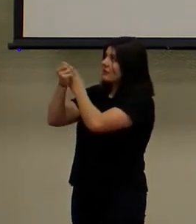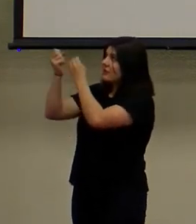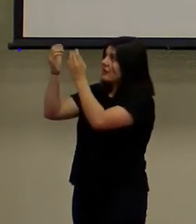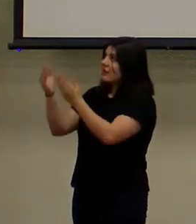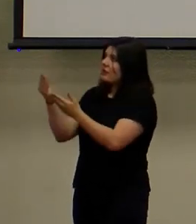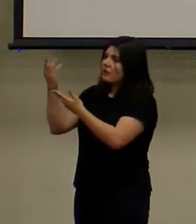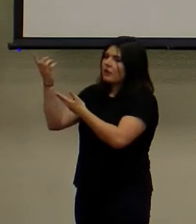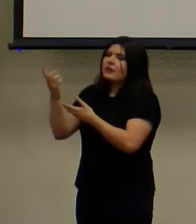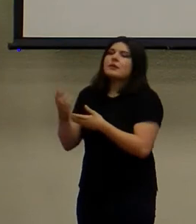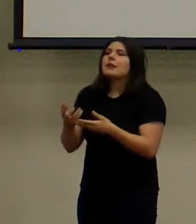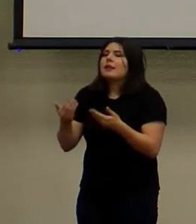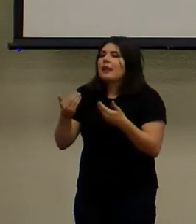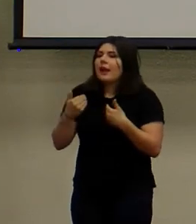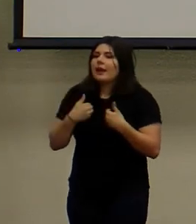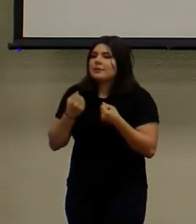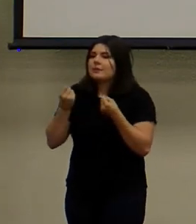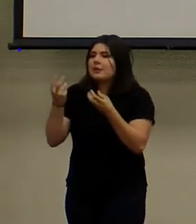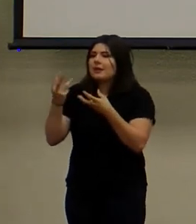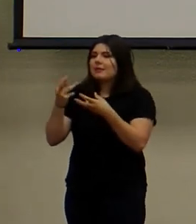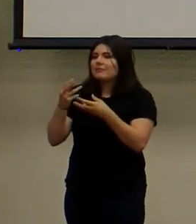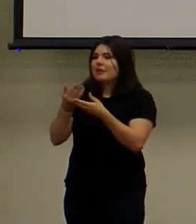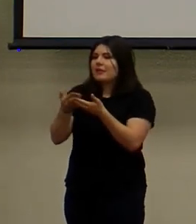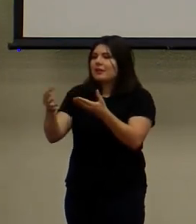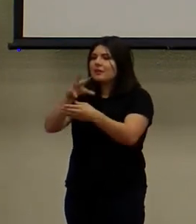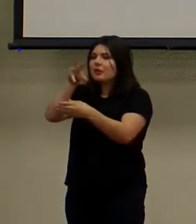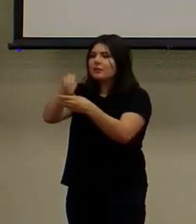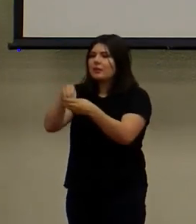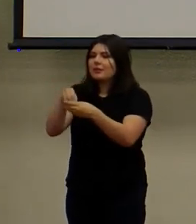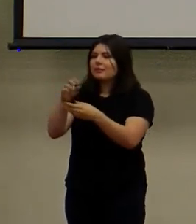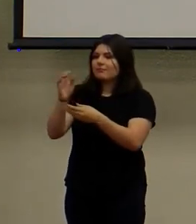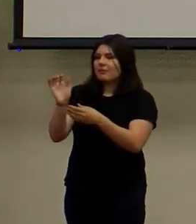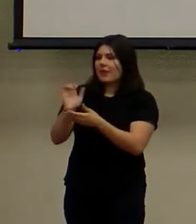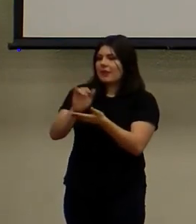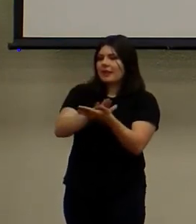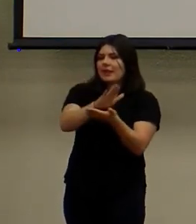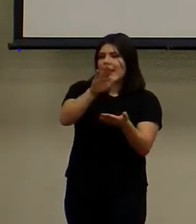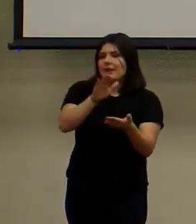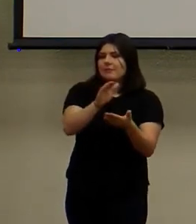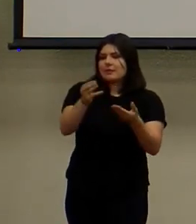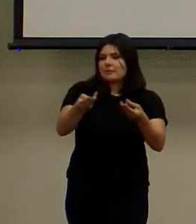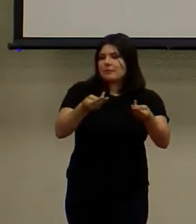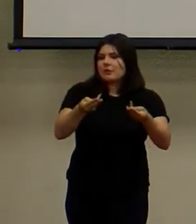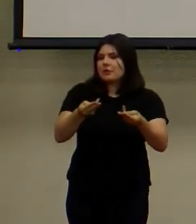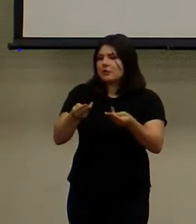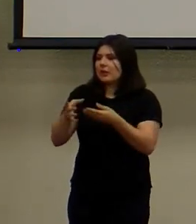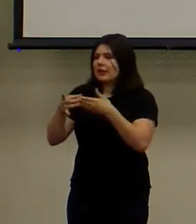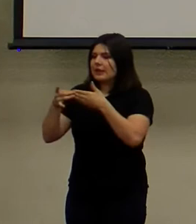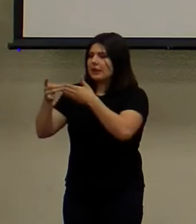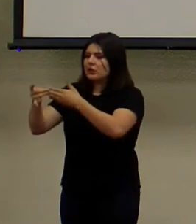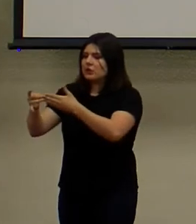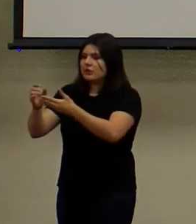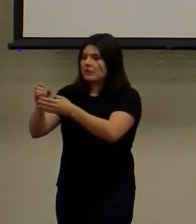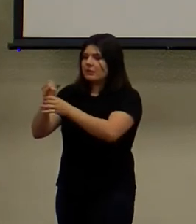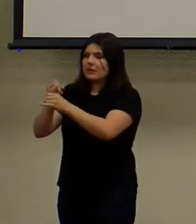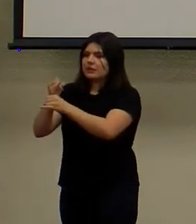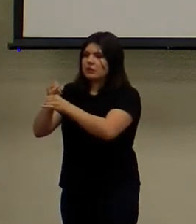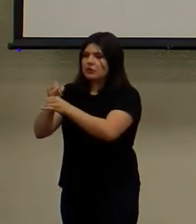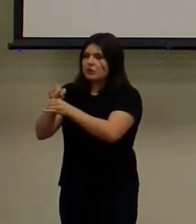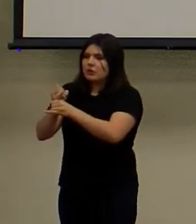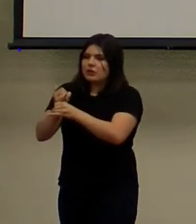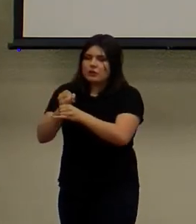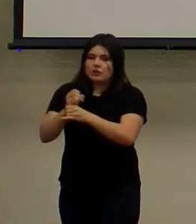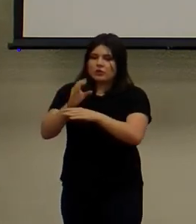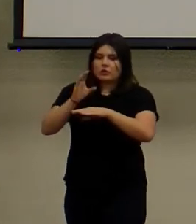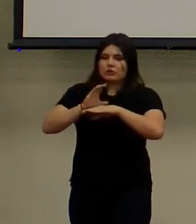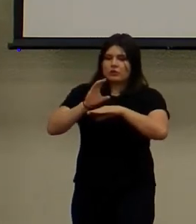a variety of things, including campus ministry, leadership institute, a church planning project, church circuit